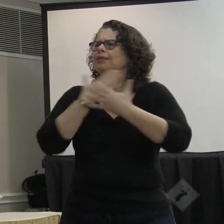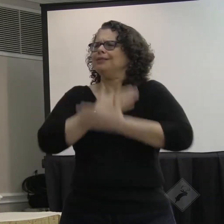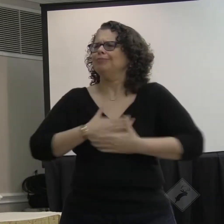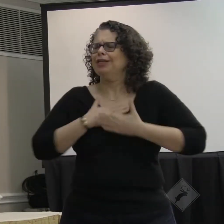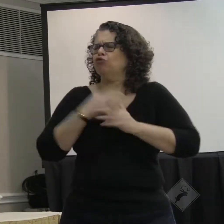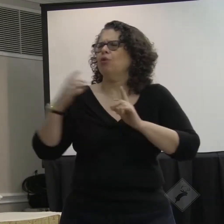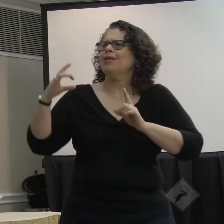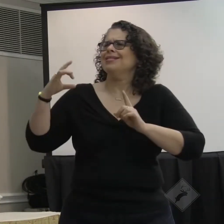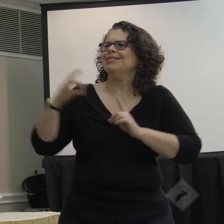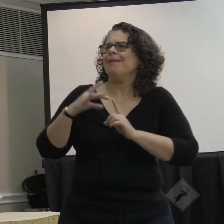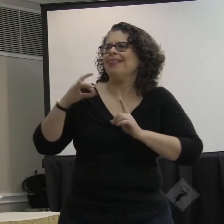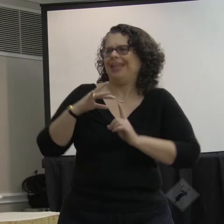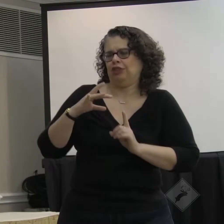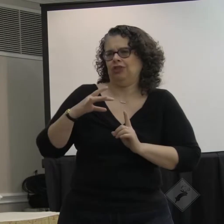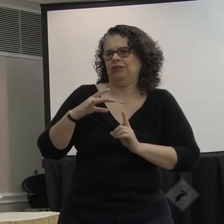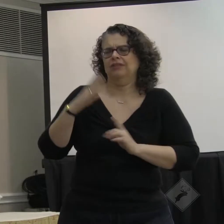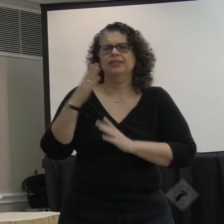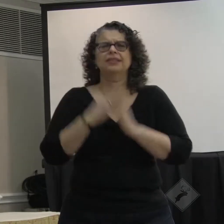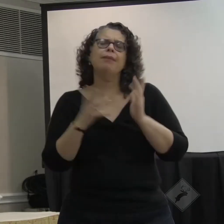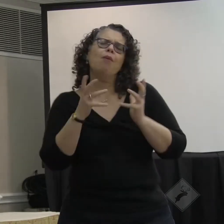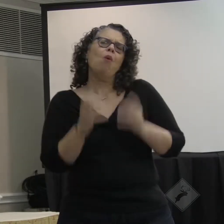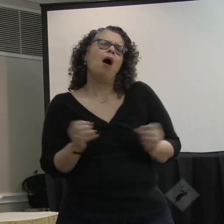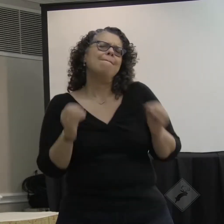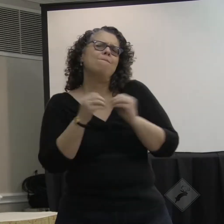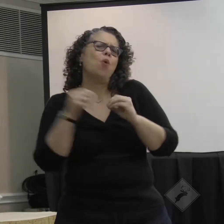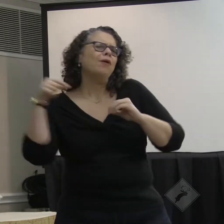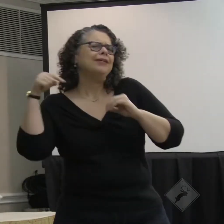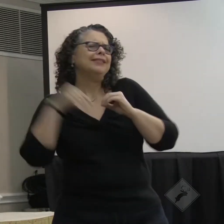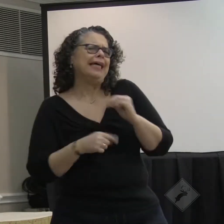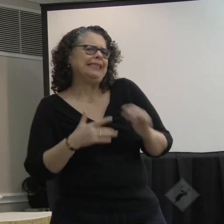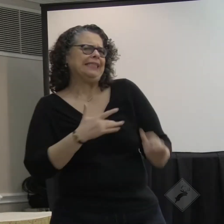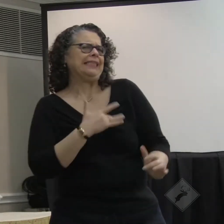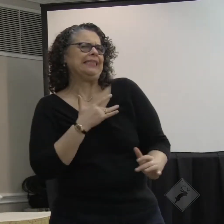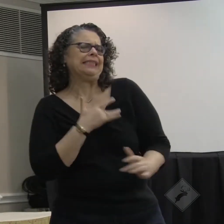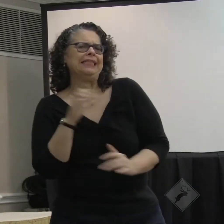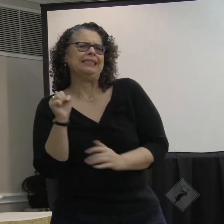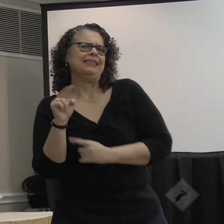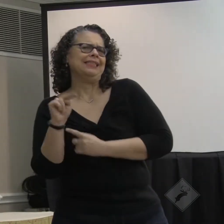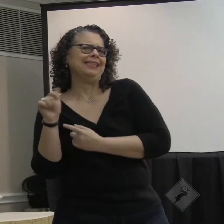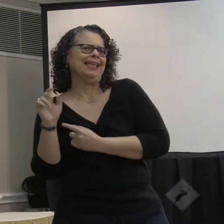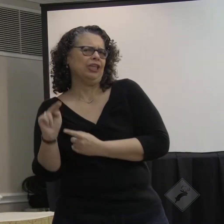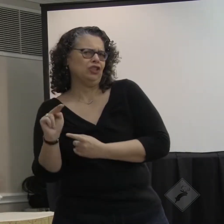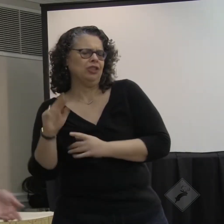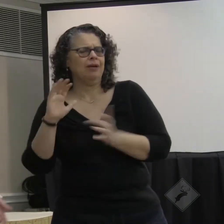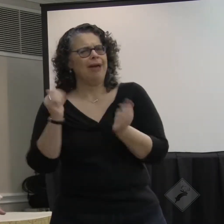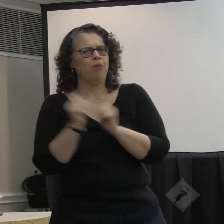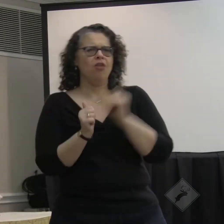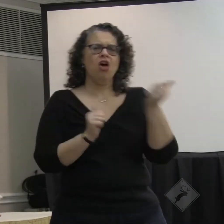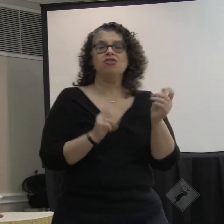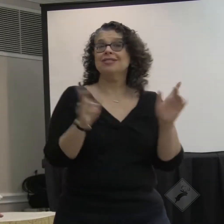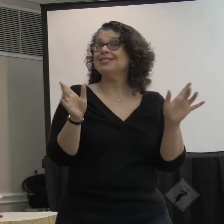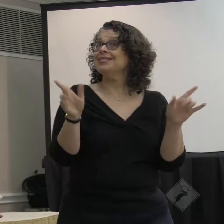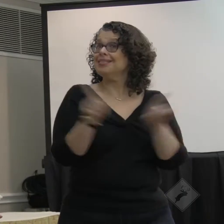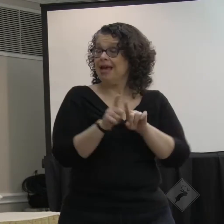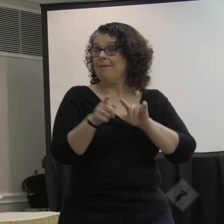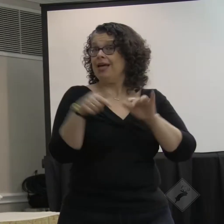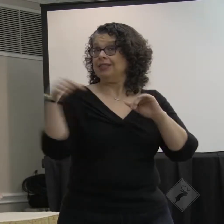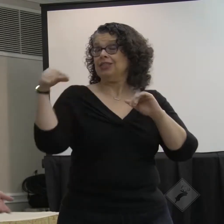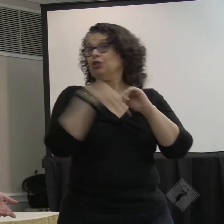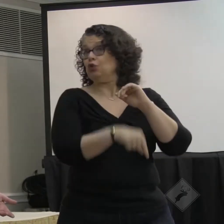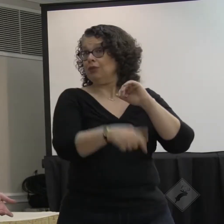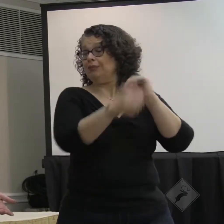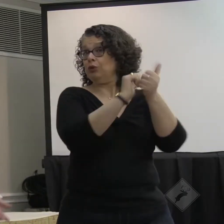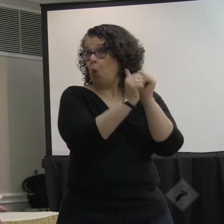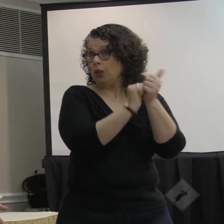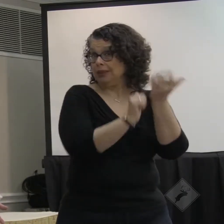pleasurable stimulation. Some people want a little bit more intense sensation than others, just like extreme sports.